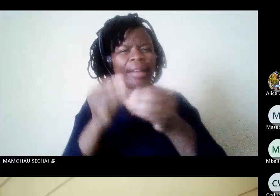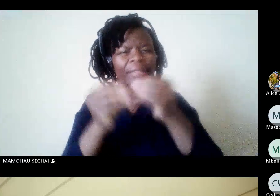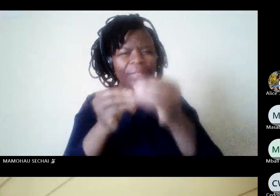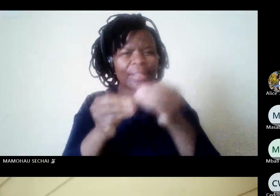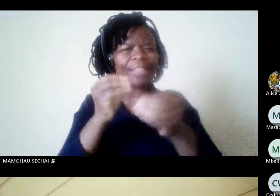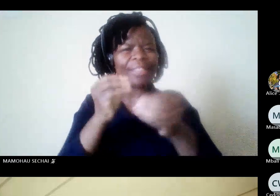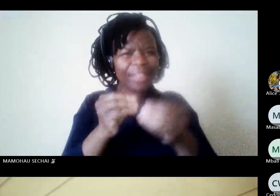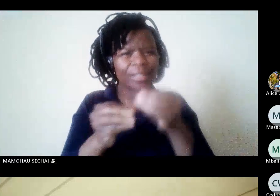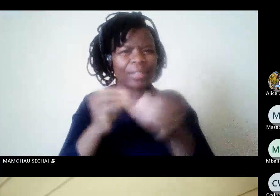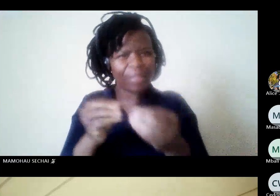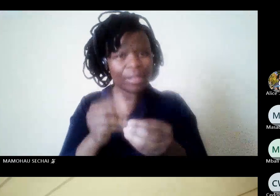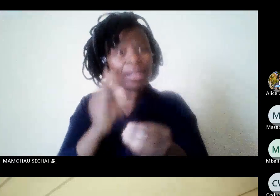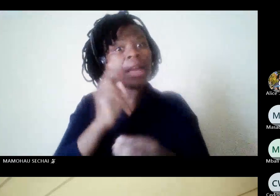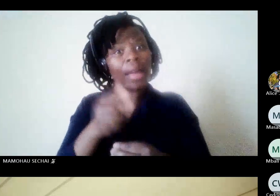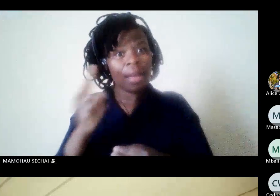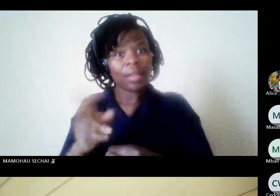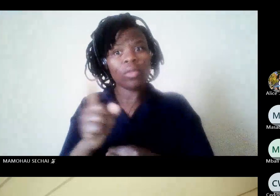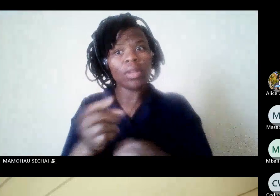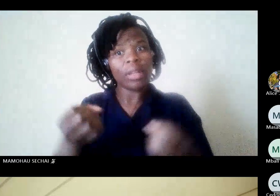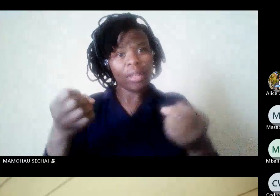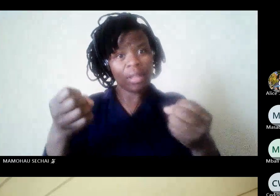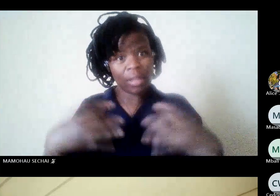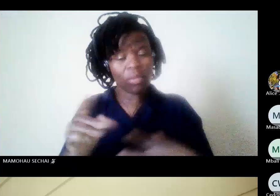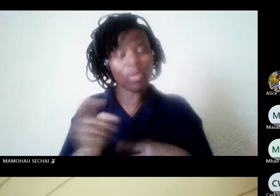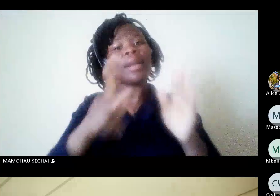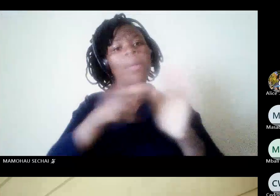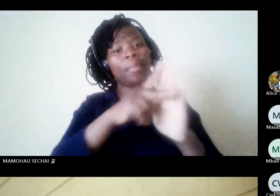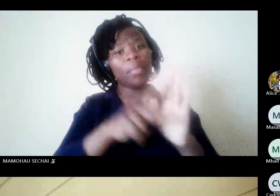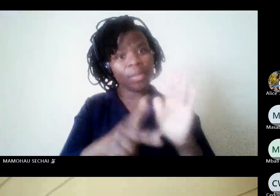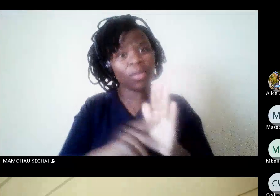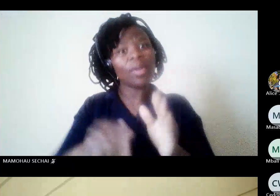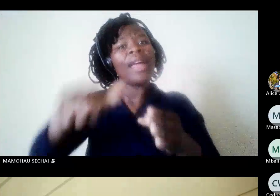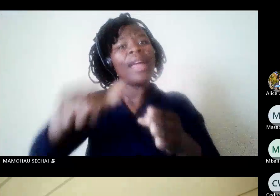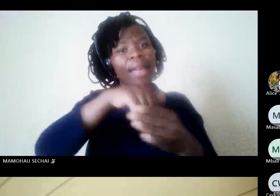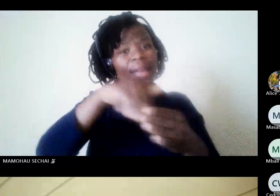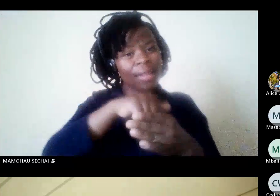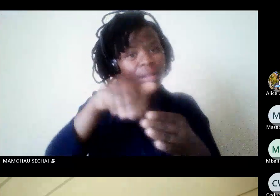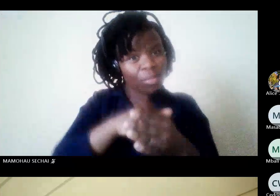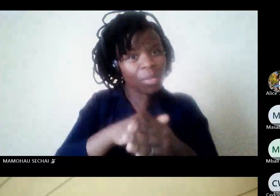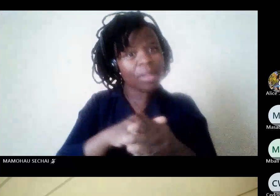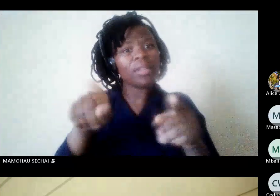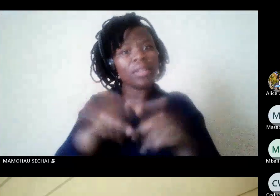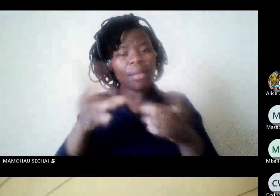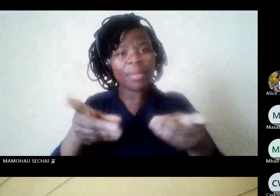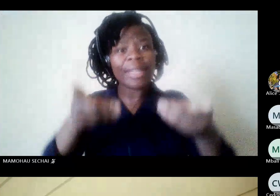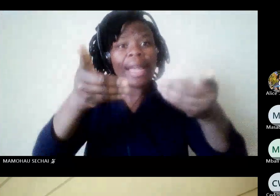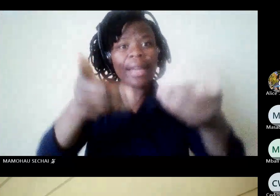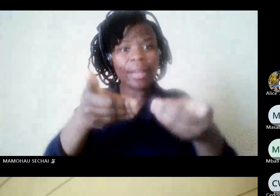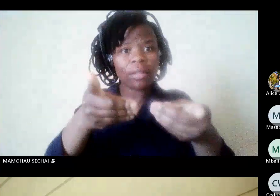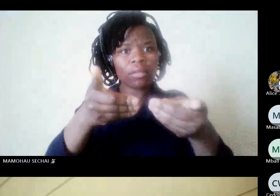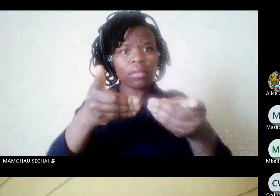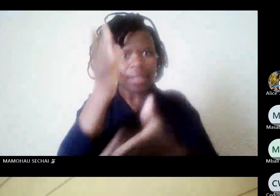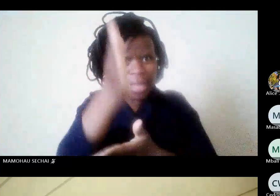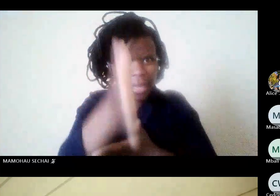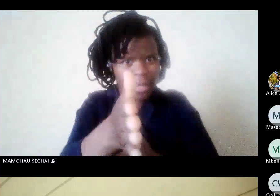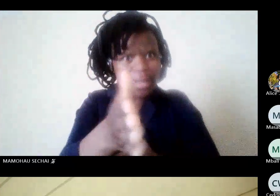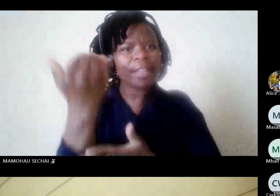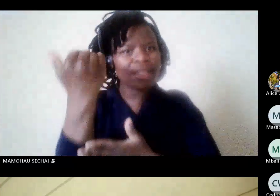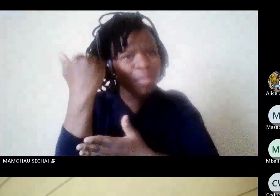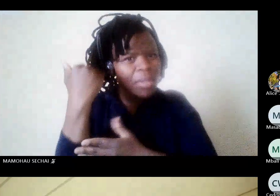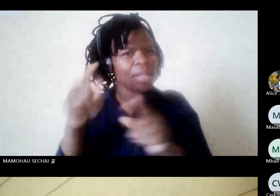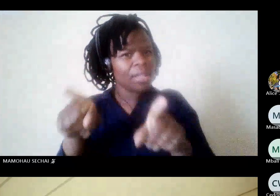this. Suna gives us the principles of engagement, immersion, direct experience. Brian gives us the relational